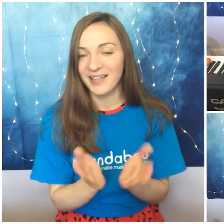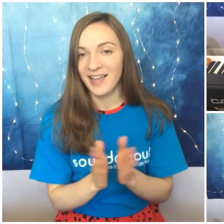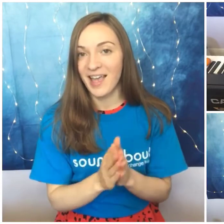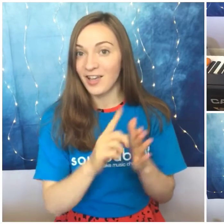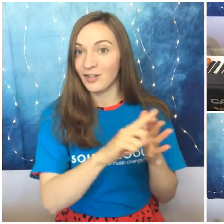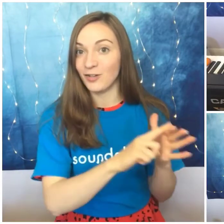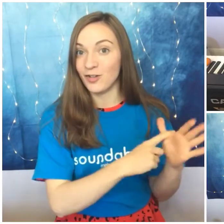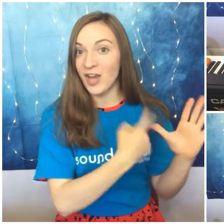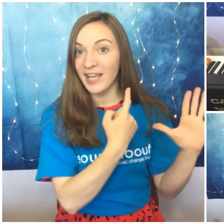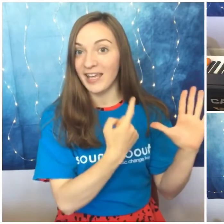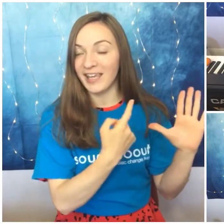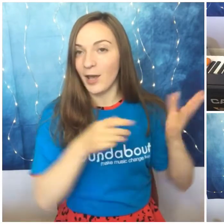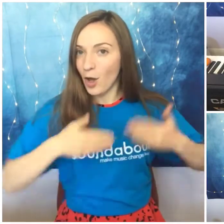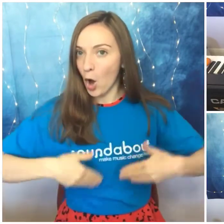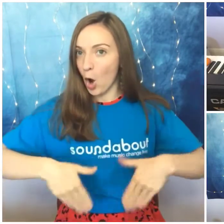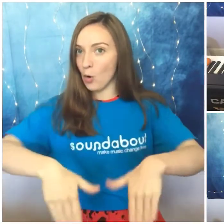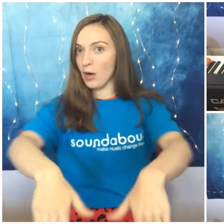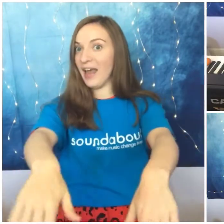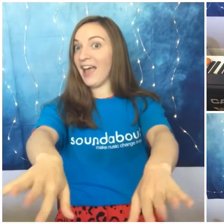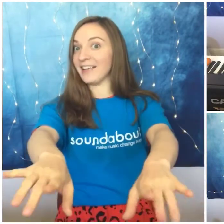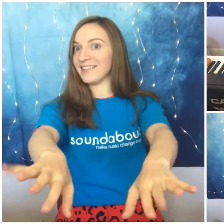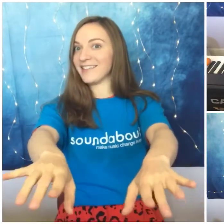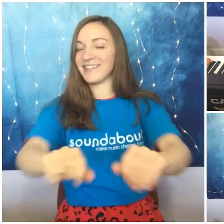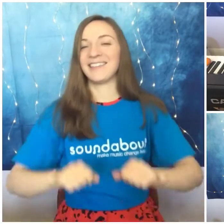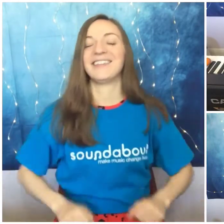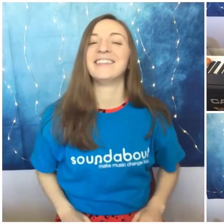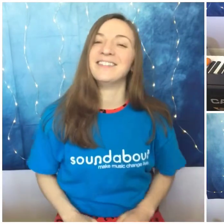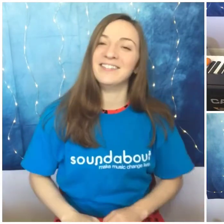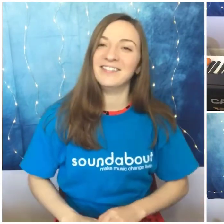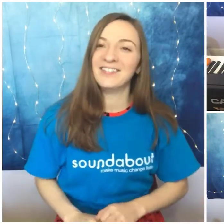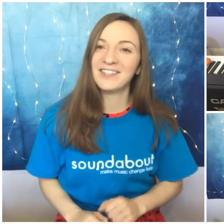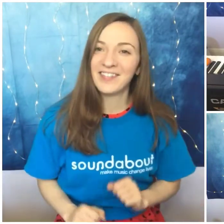story, Jackie O'Legs.